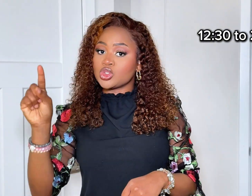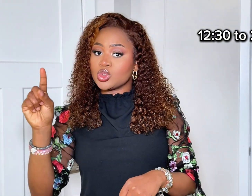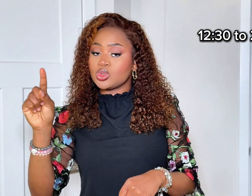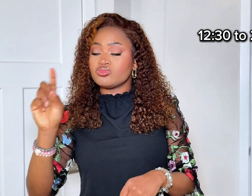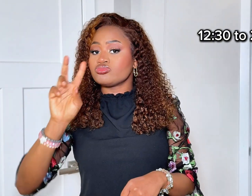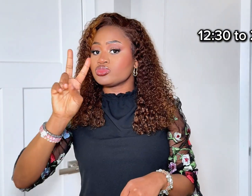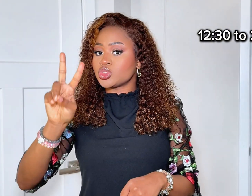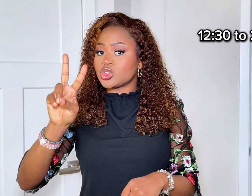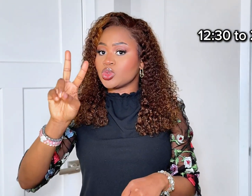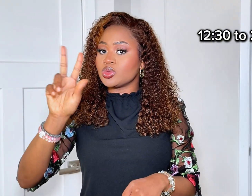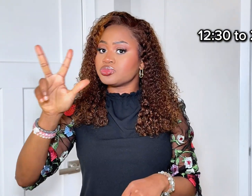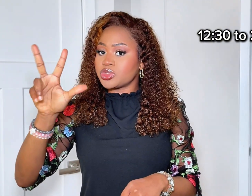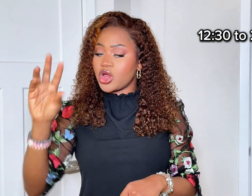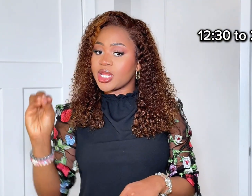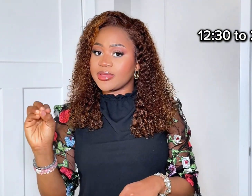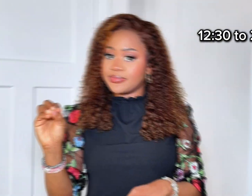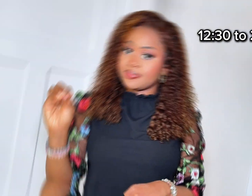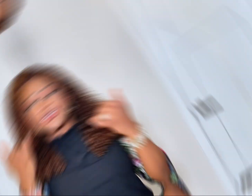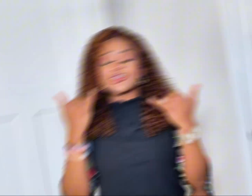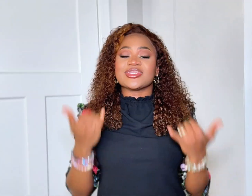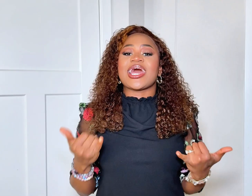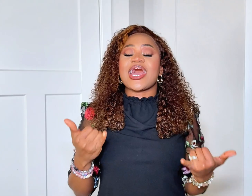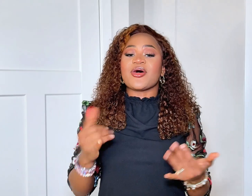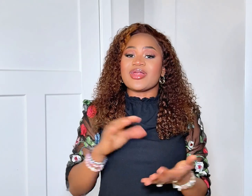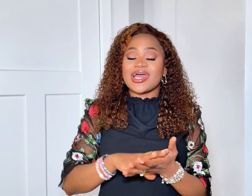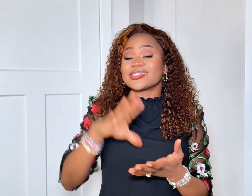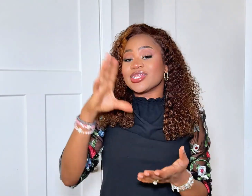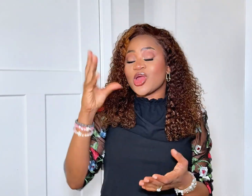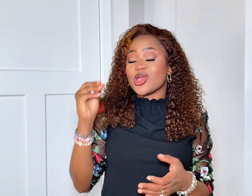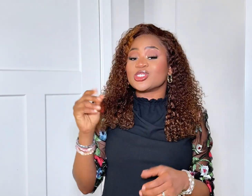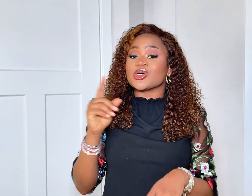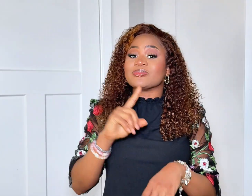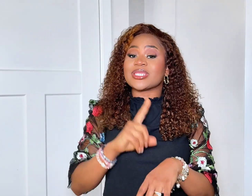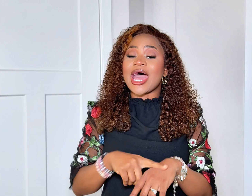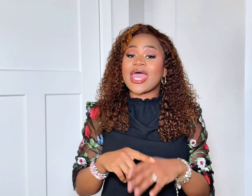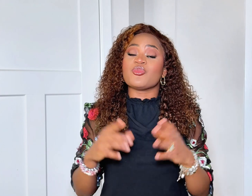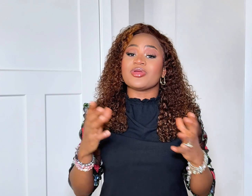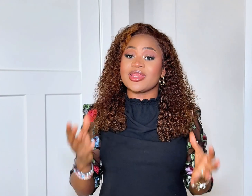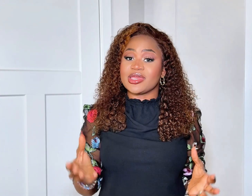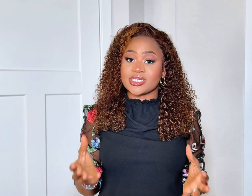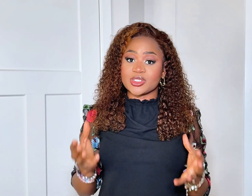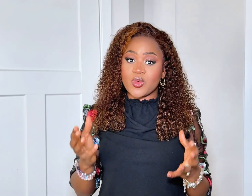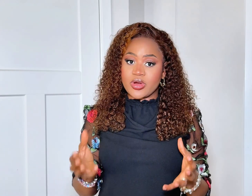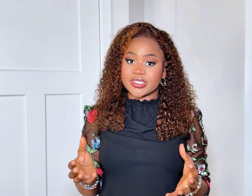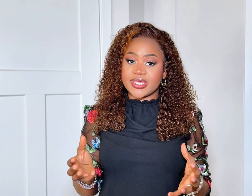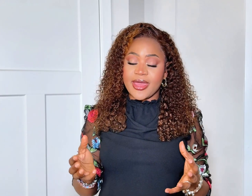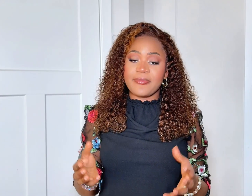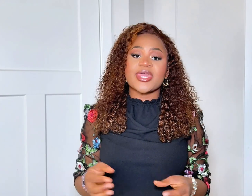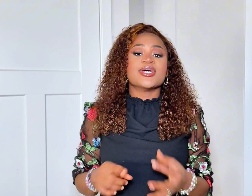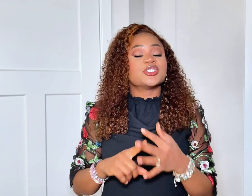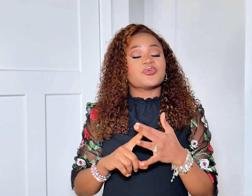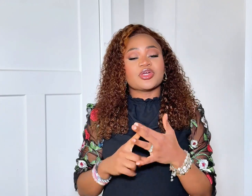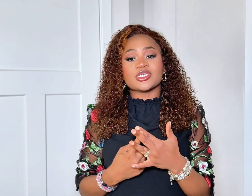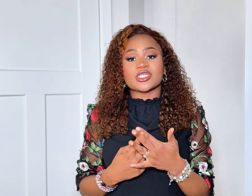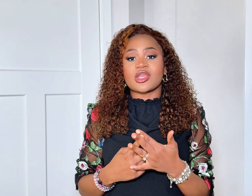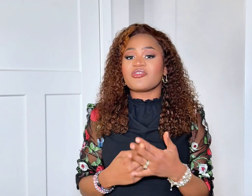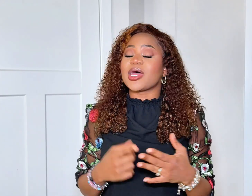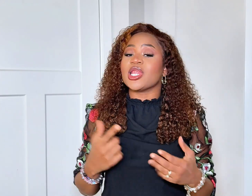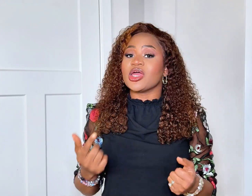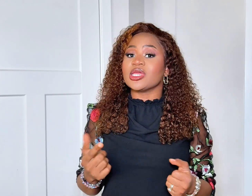2 to 30. So now let's learn some time related words, yeah? So we're going to start off by learning